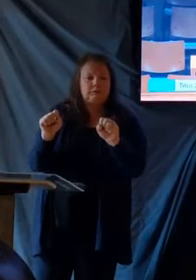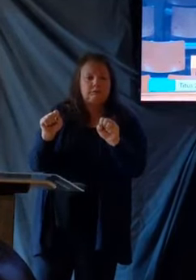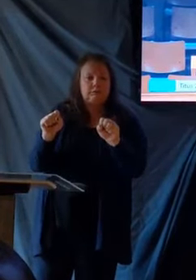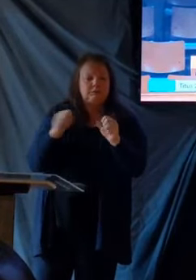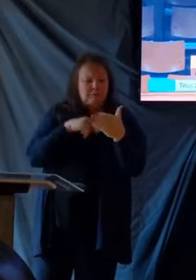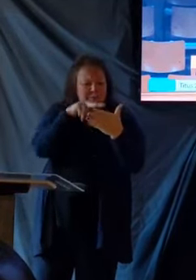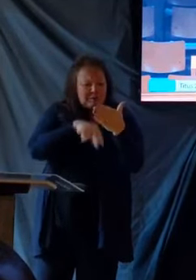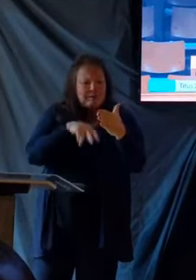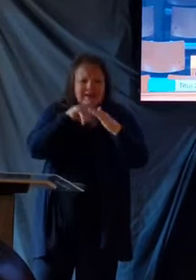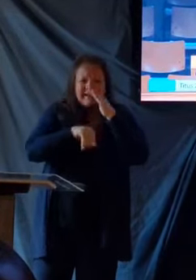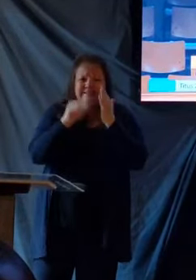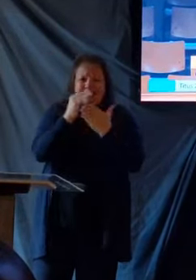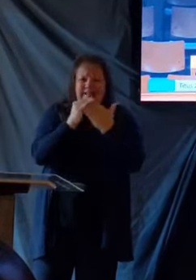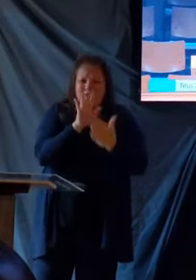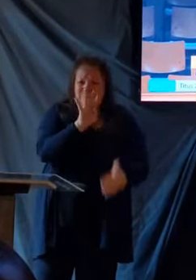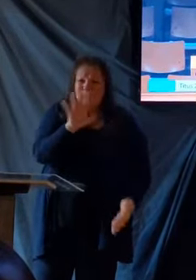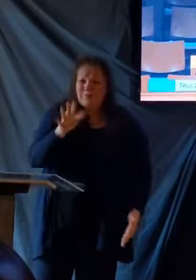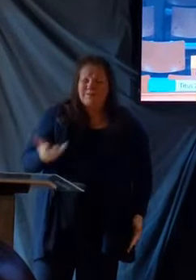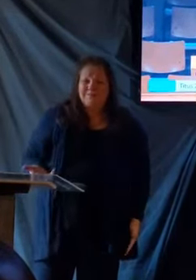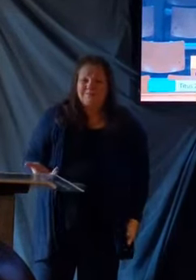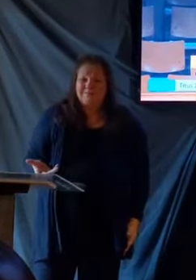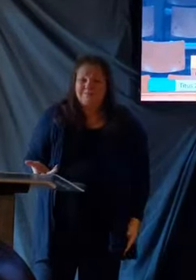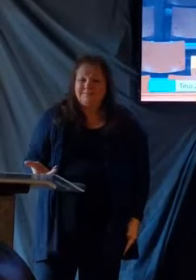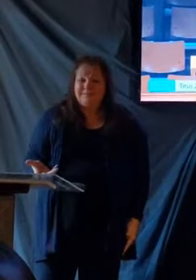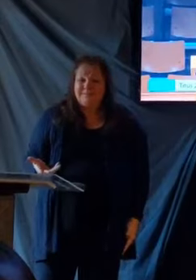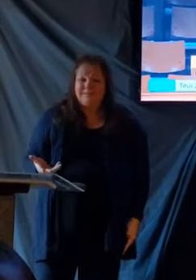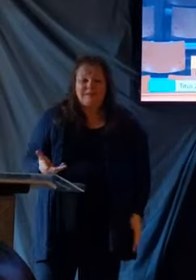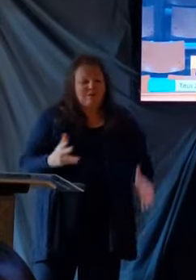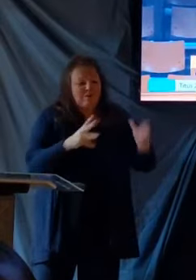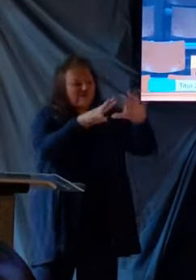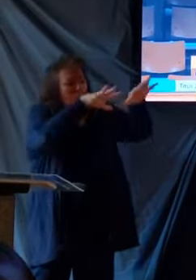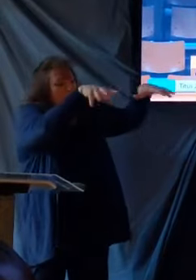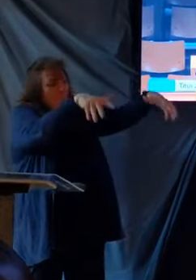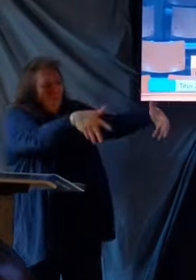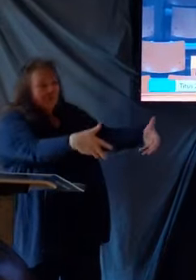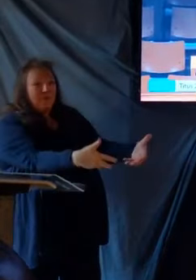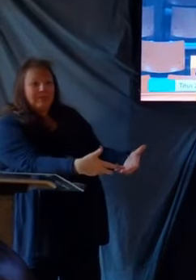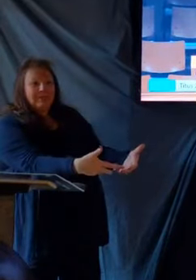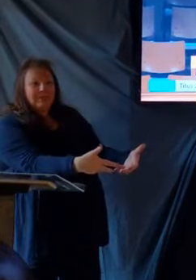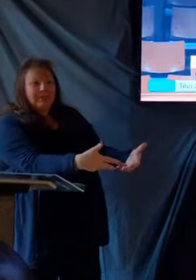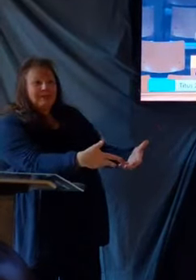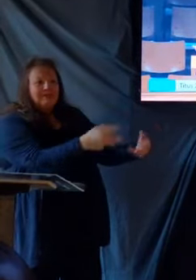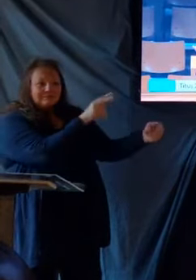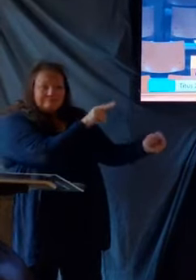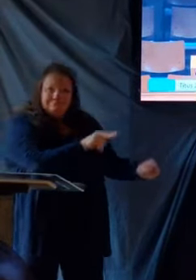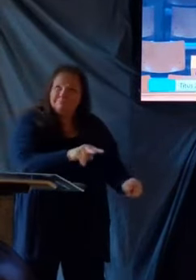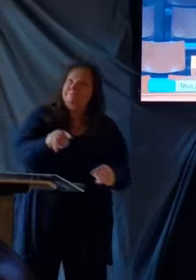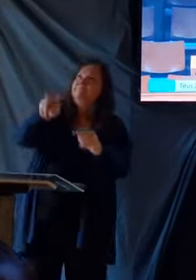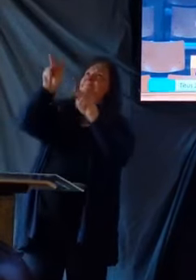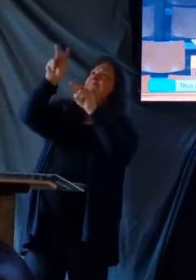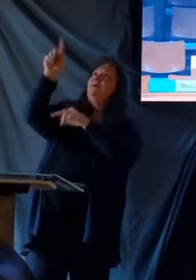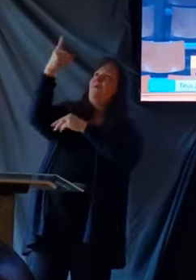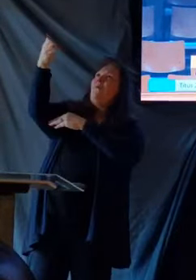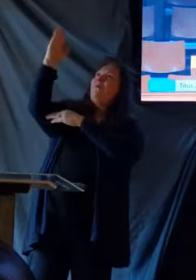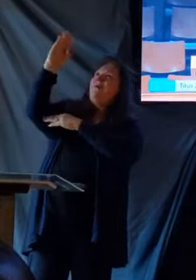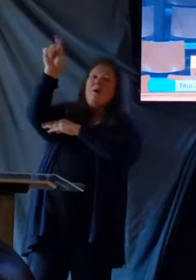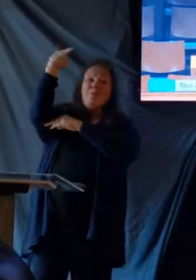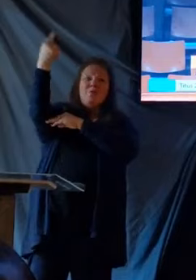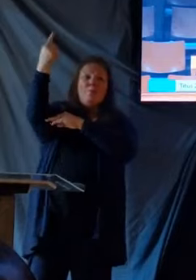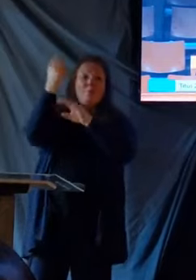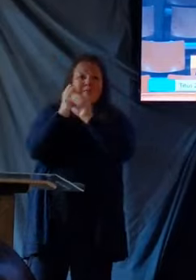As we read in Isaiah 45, all the earth turn to the only God who is the only